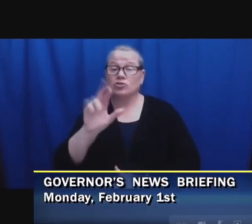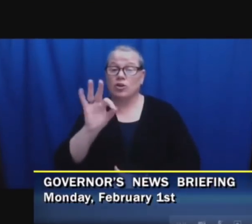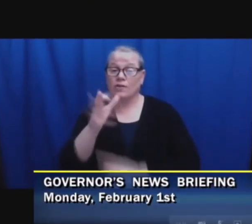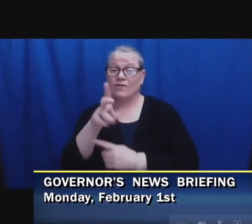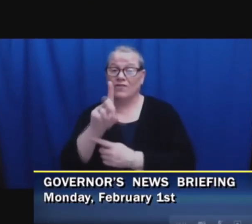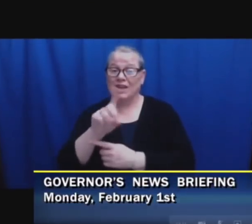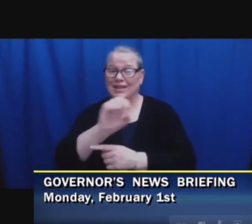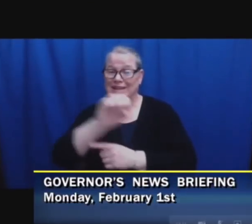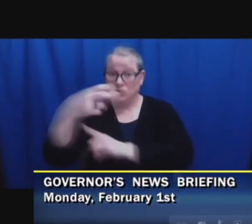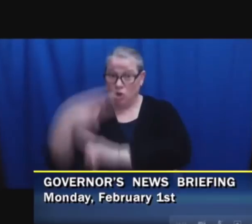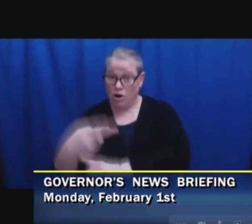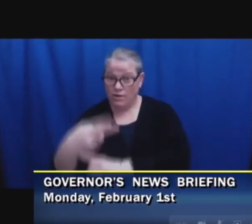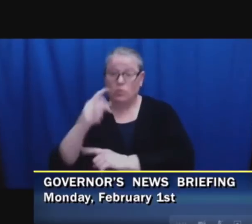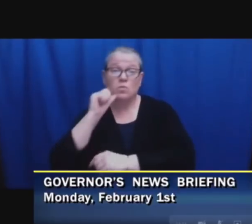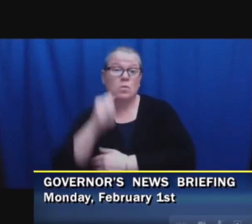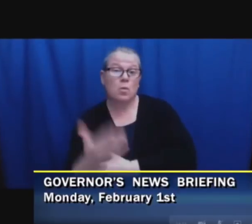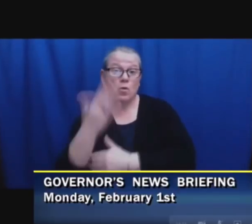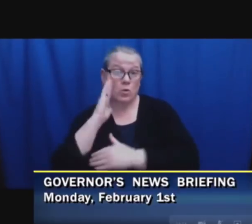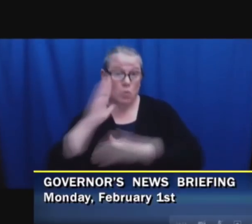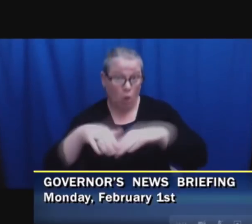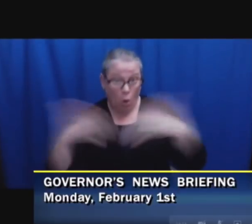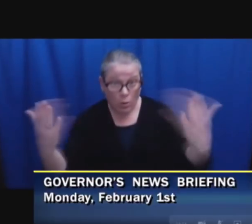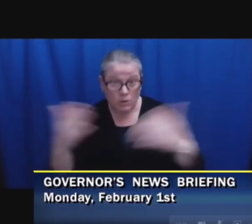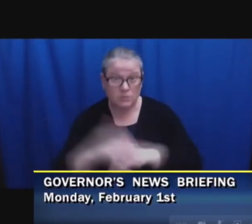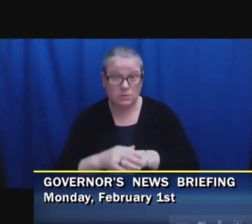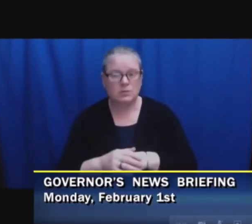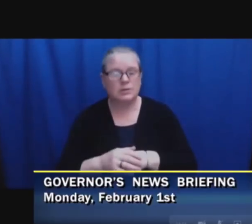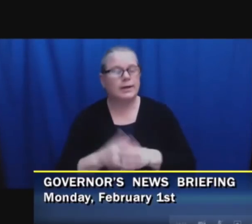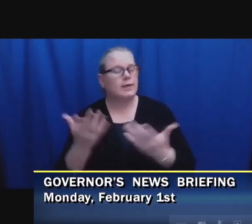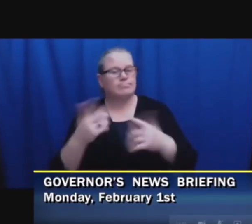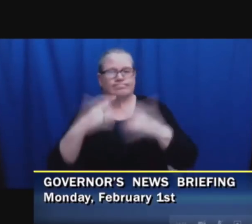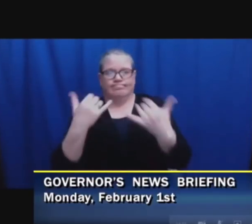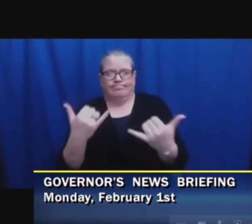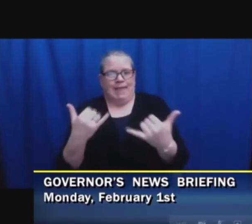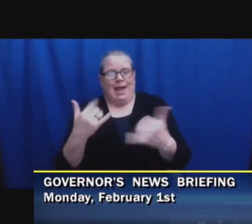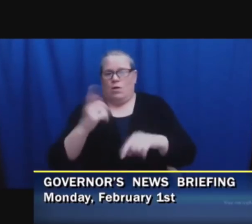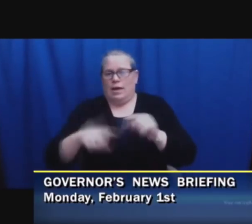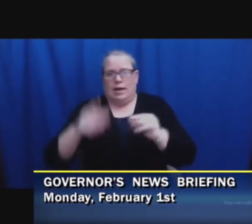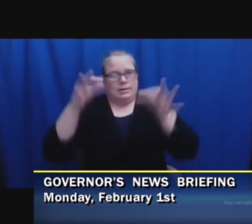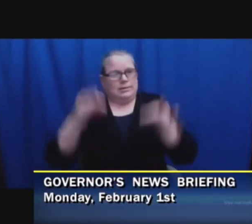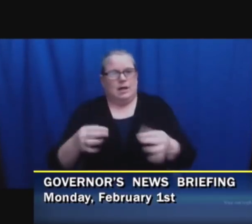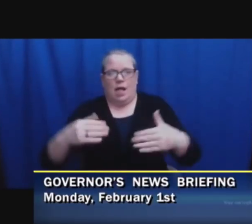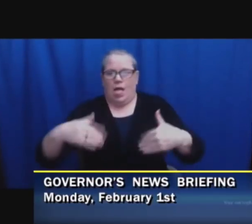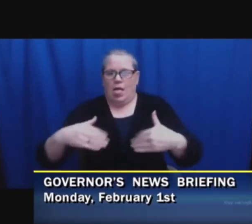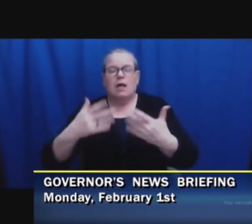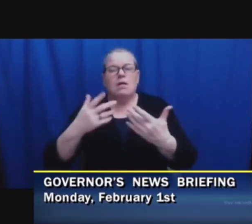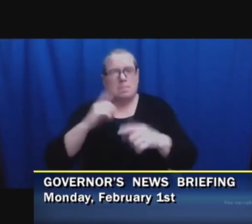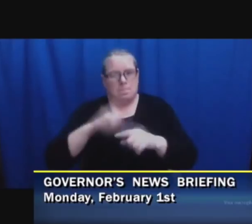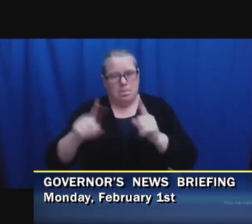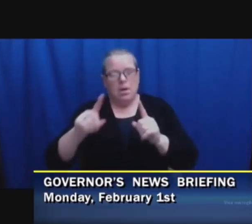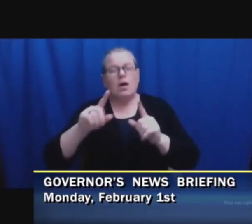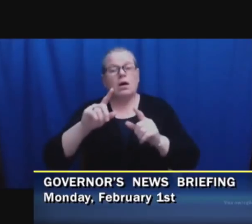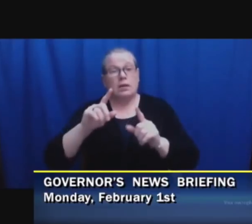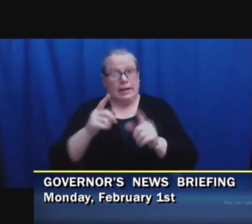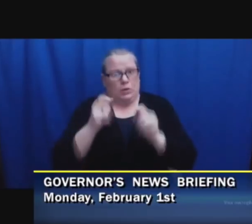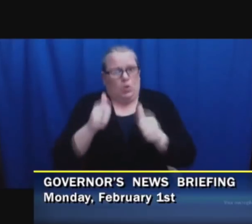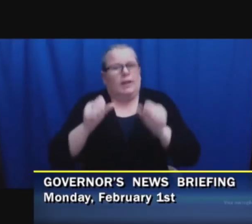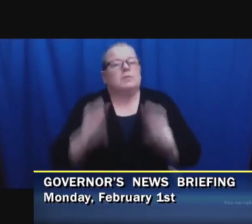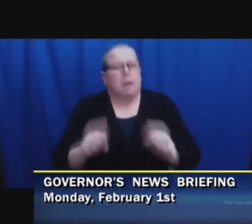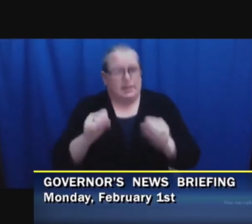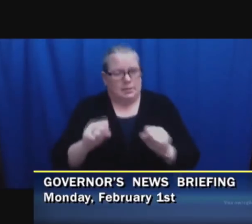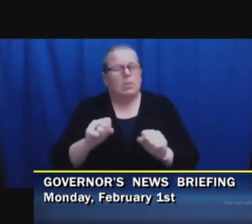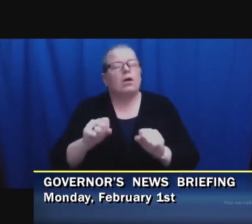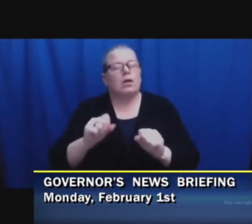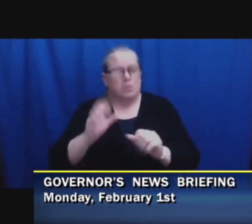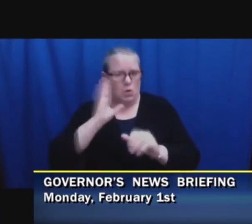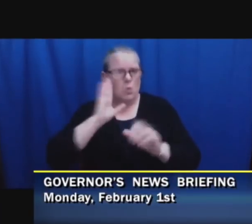A little early to tell at this point, but the teams are going to be working around the state and all of our provider locations to get open as quickly as possible.